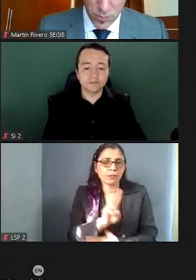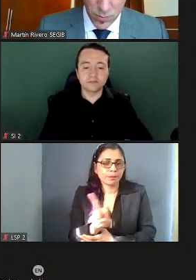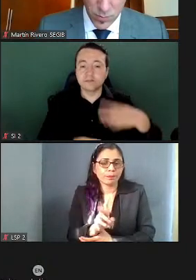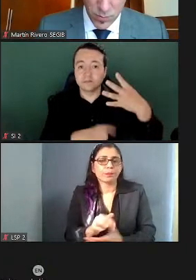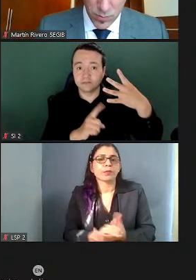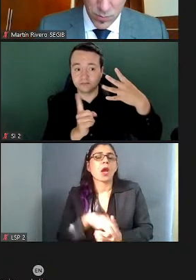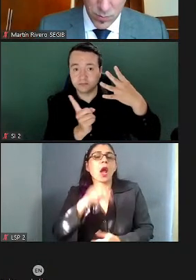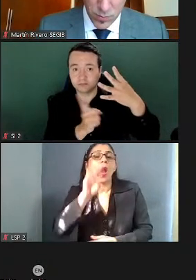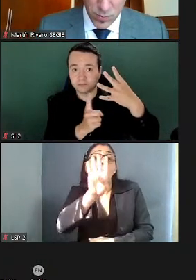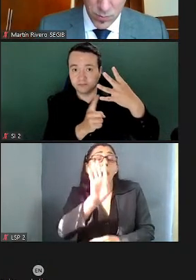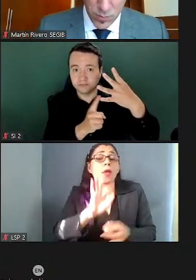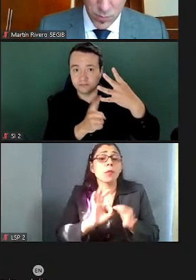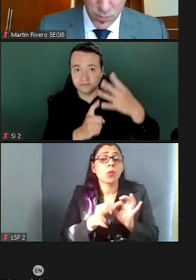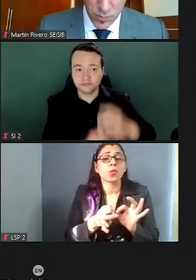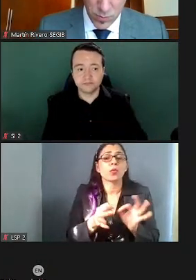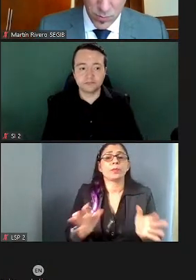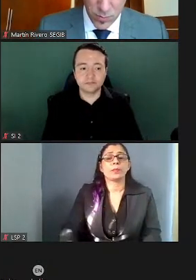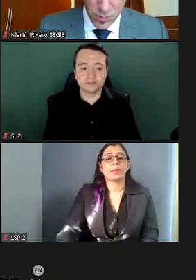fourth